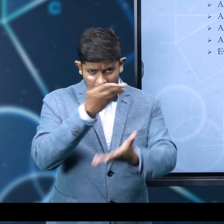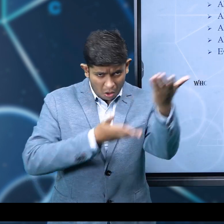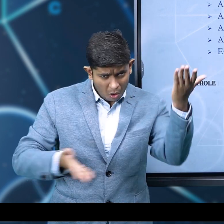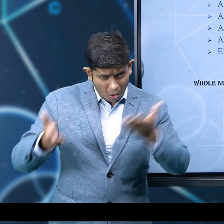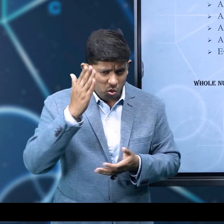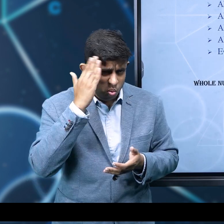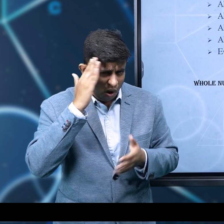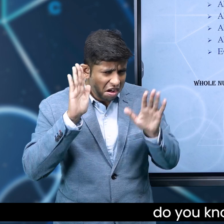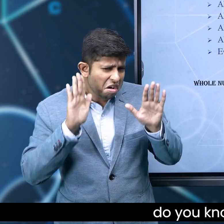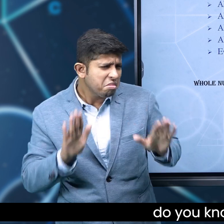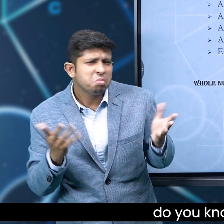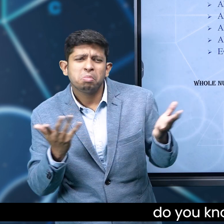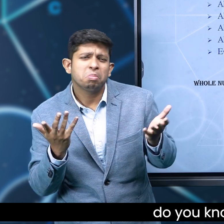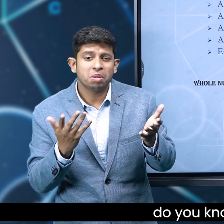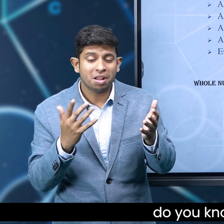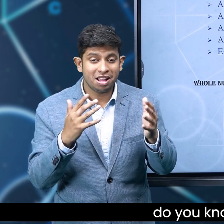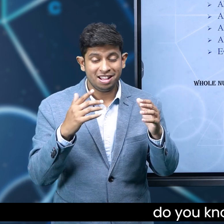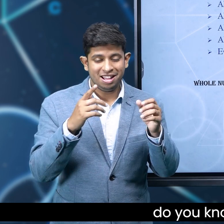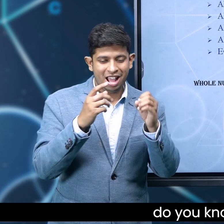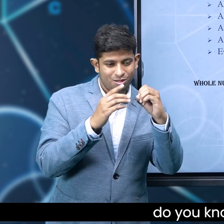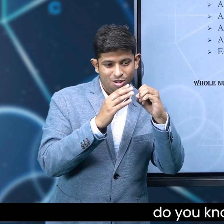Children, do you know whole number symbol?